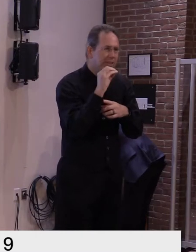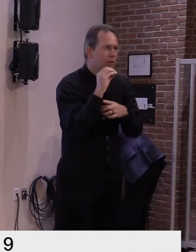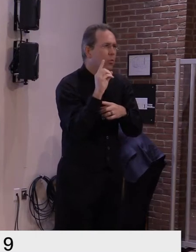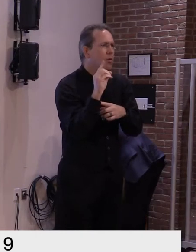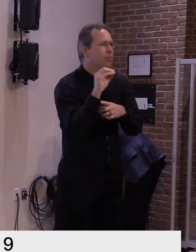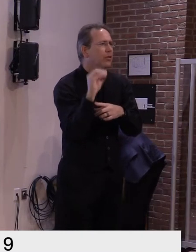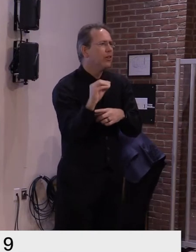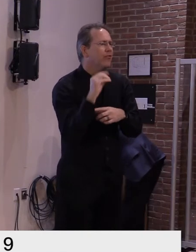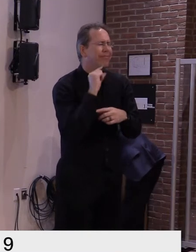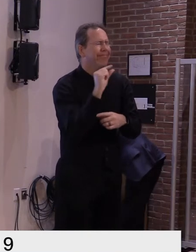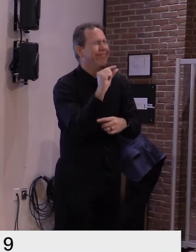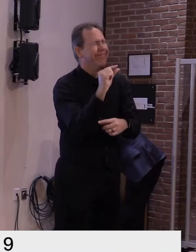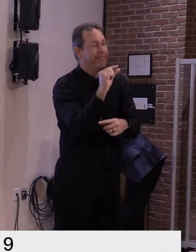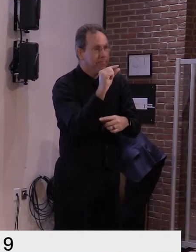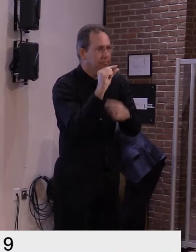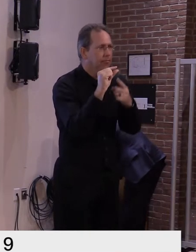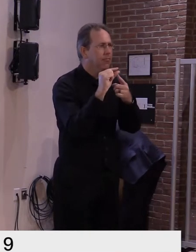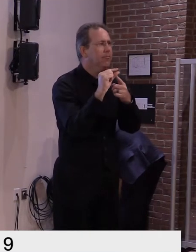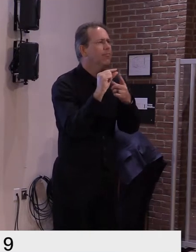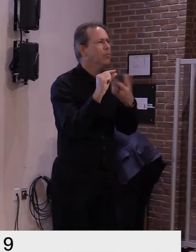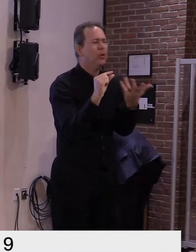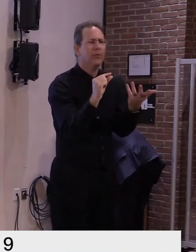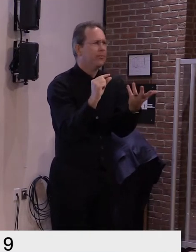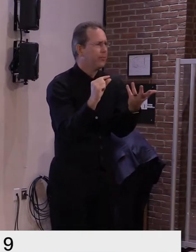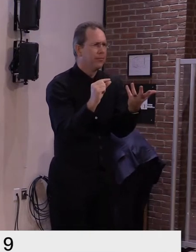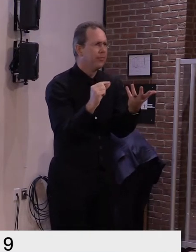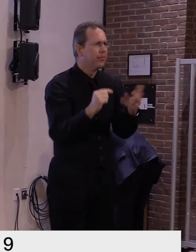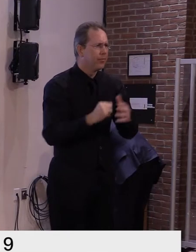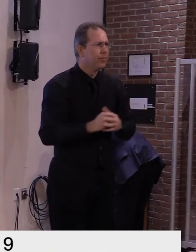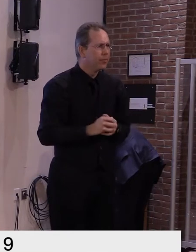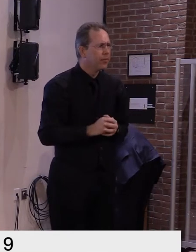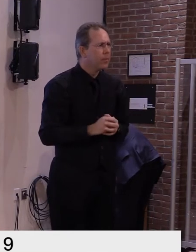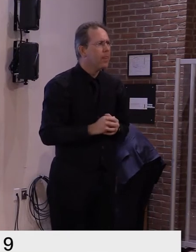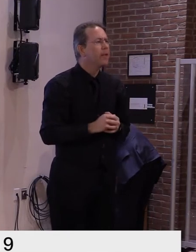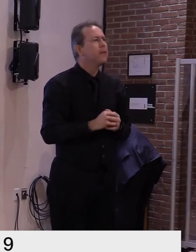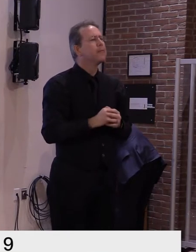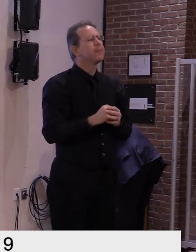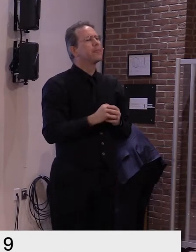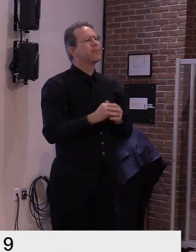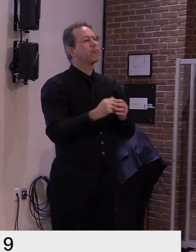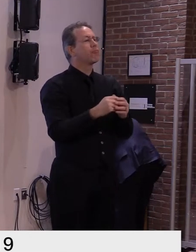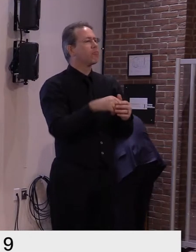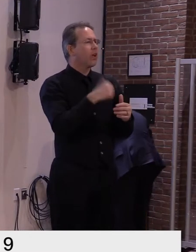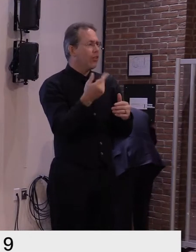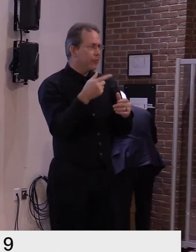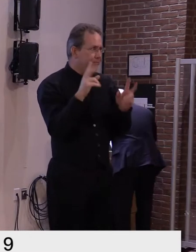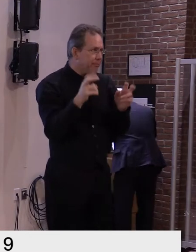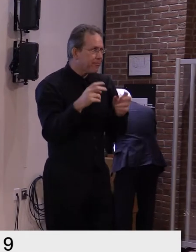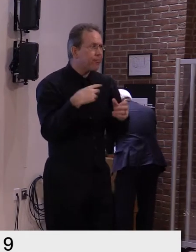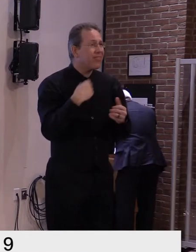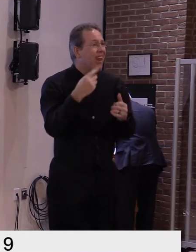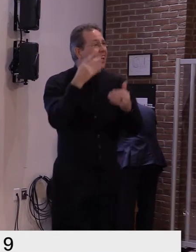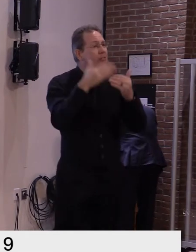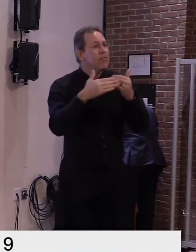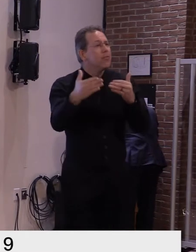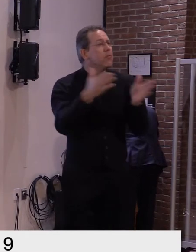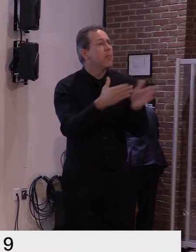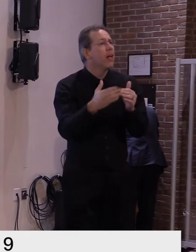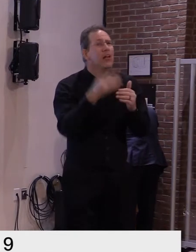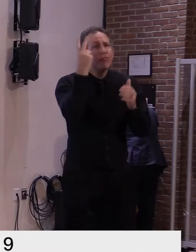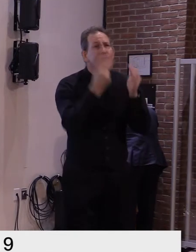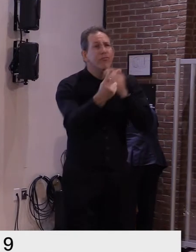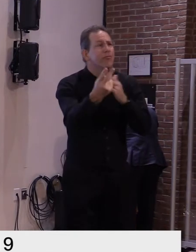We unveiled our draft planning template this week for our education recovery work. This template currently includes